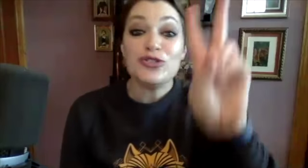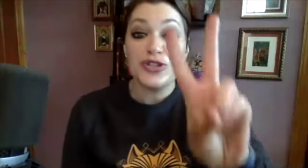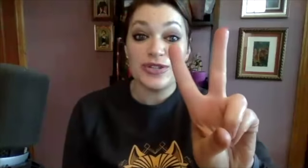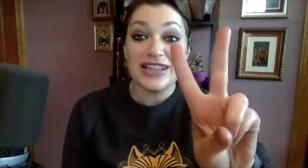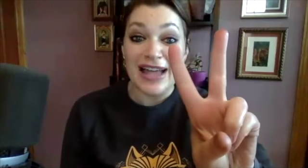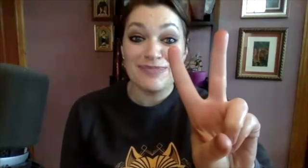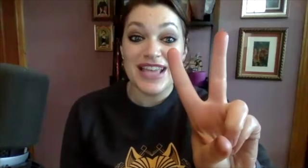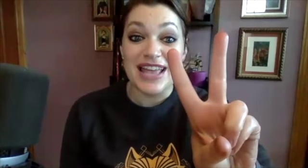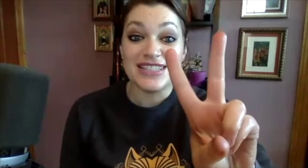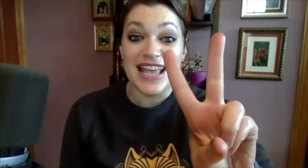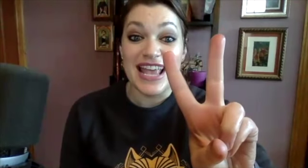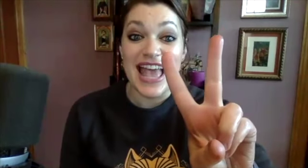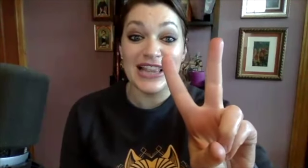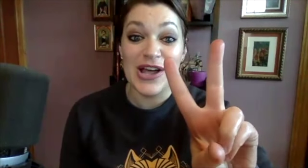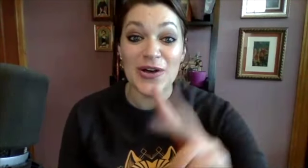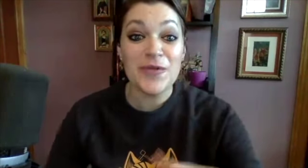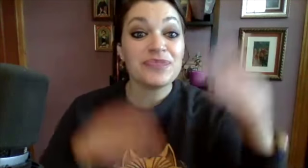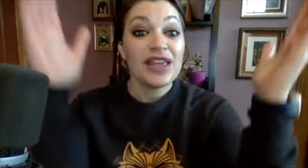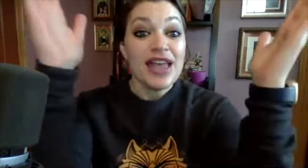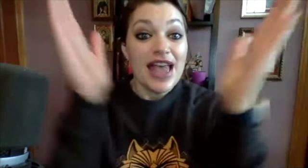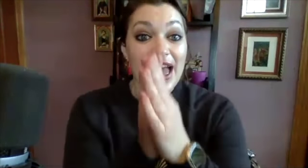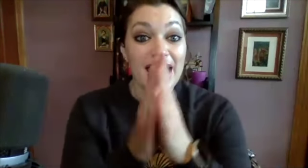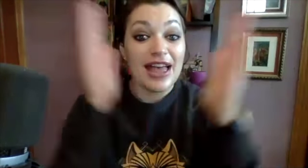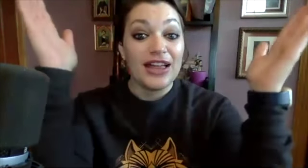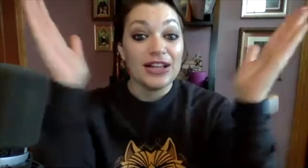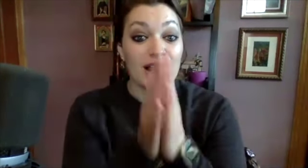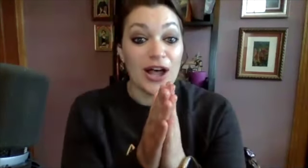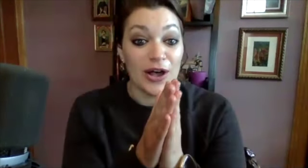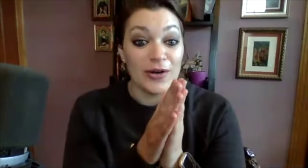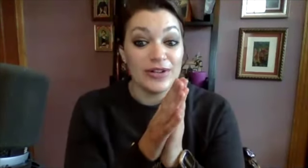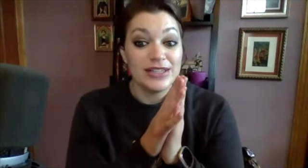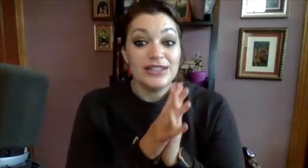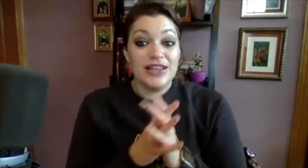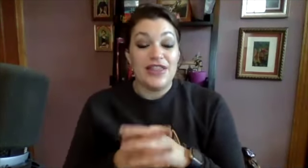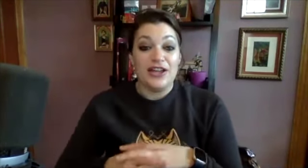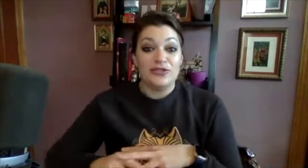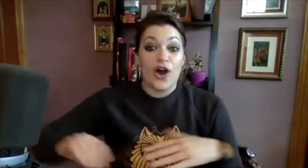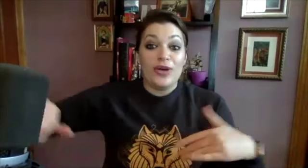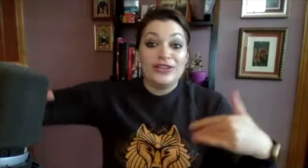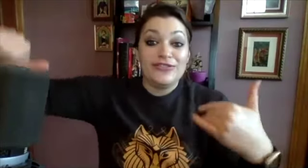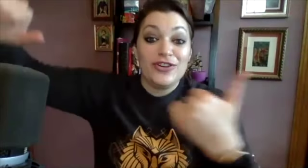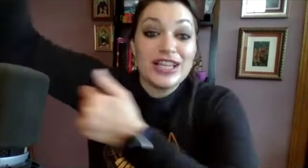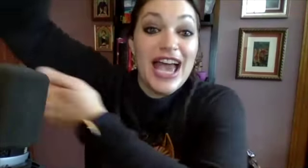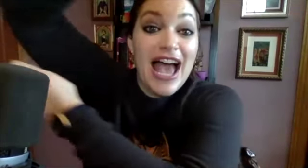Two claps and say hello. Hello. Then go in for a